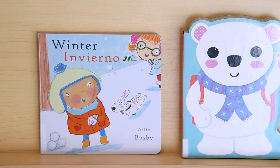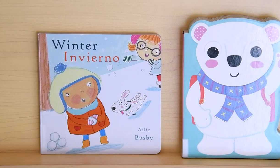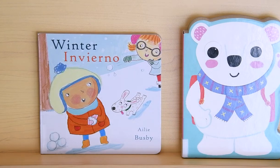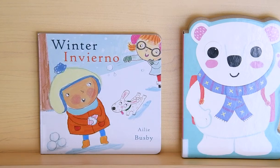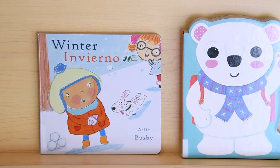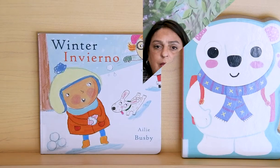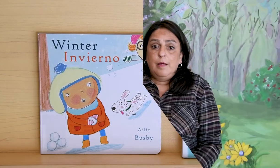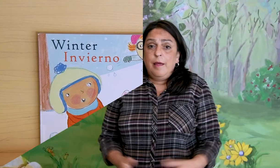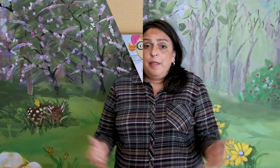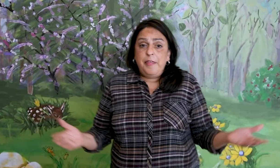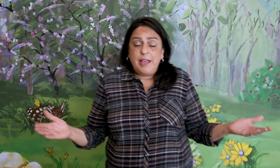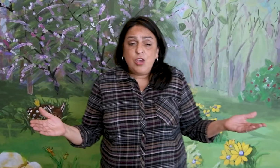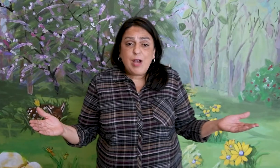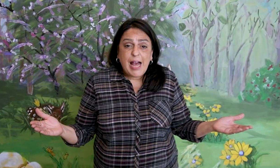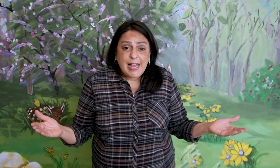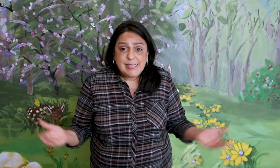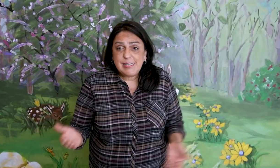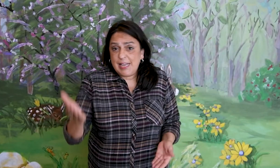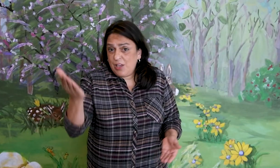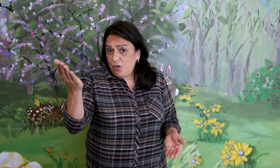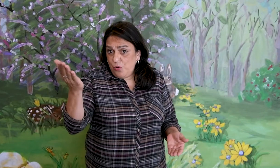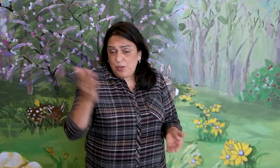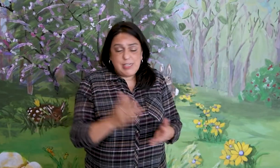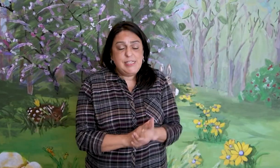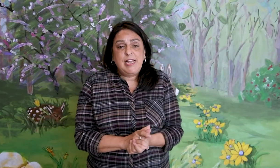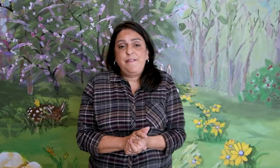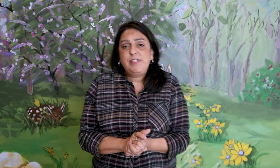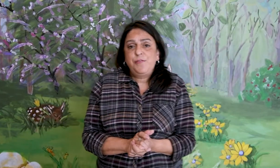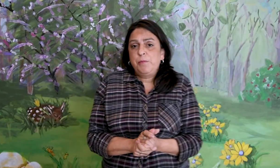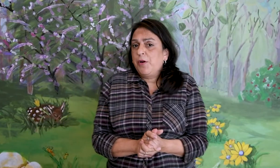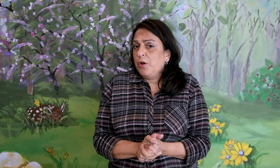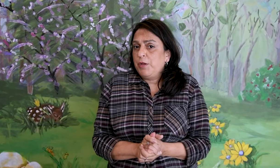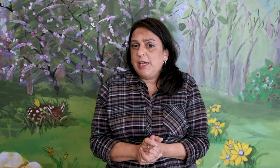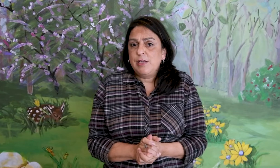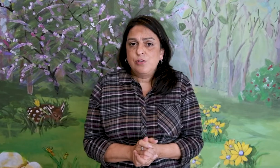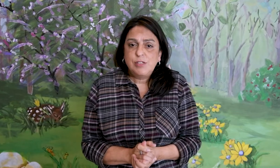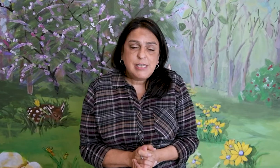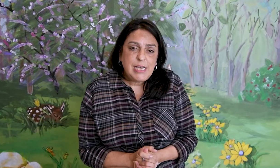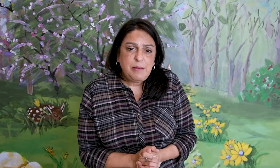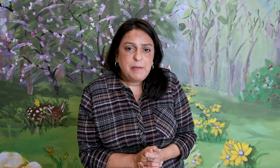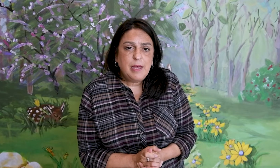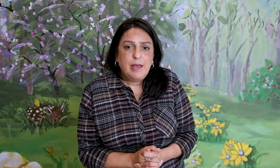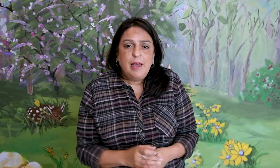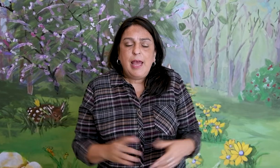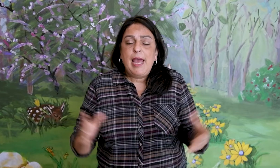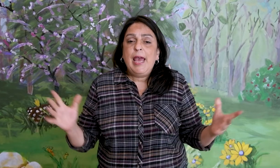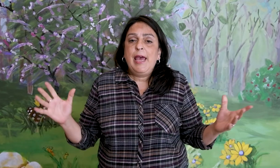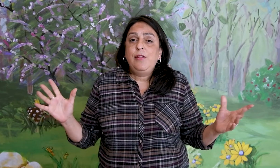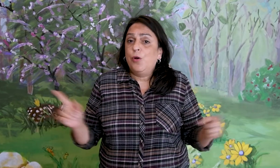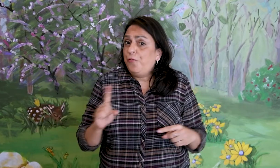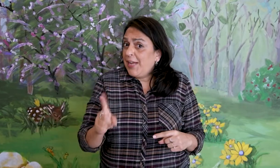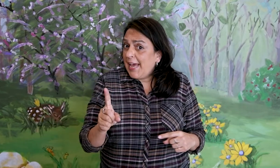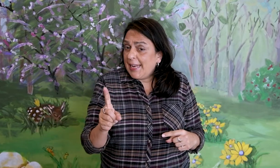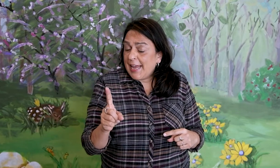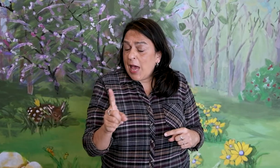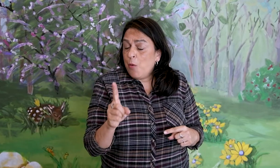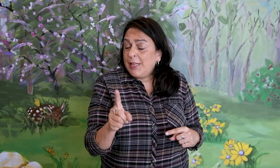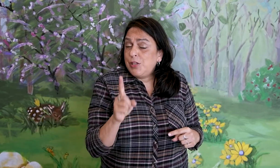Pole. Thank you, guys. Thank you, Jesse Davis from our communications team. And don't forget, I want to see